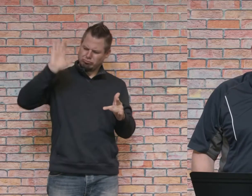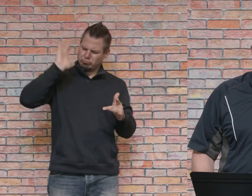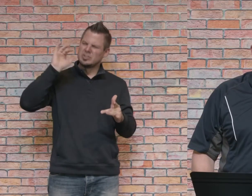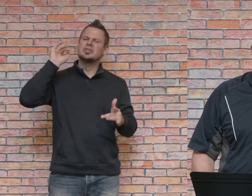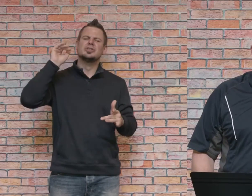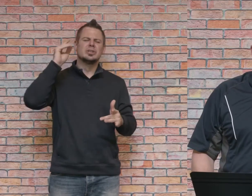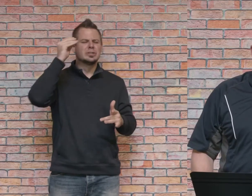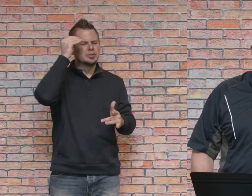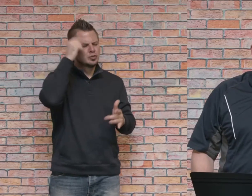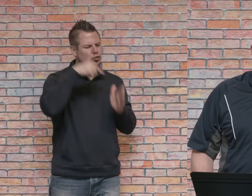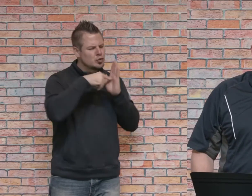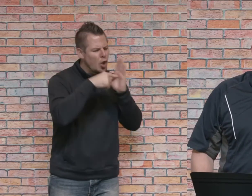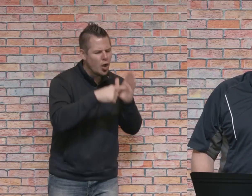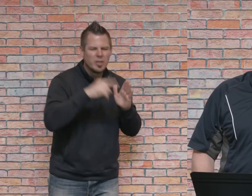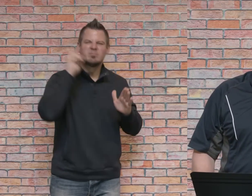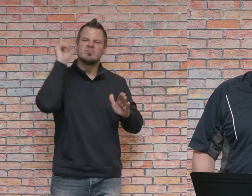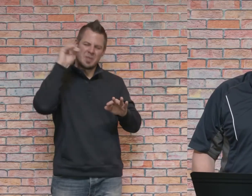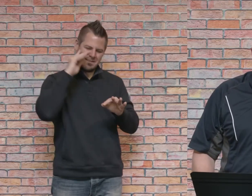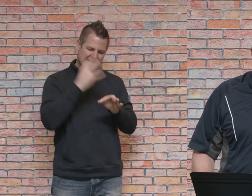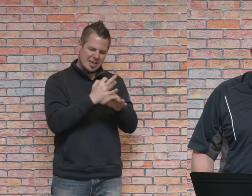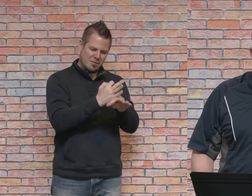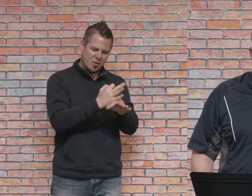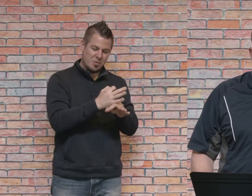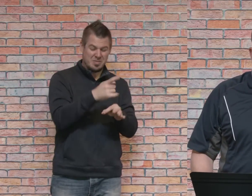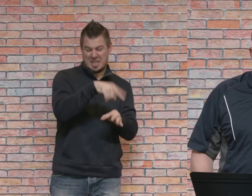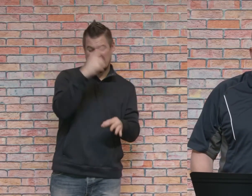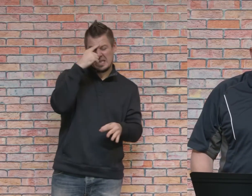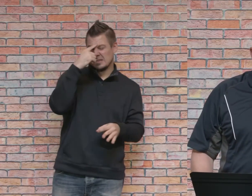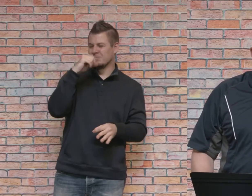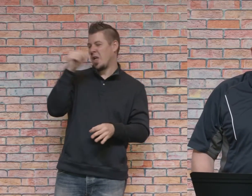showed up, even when they thought that you weren't there.